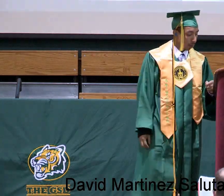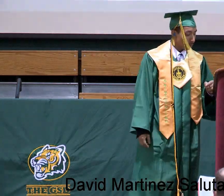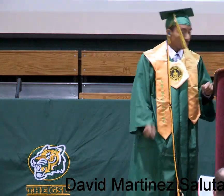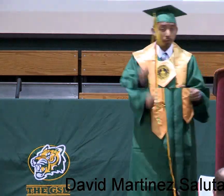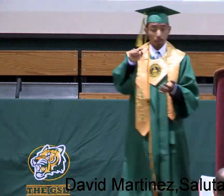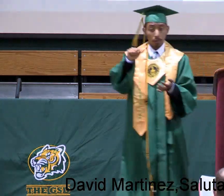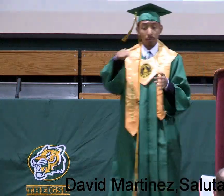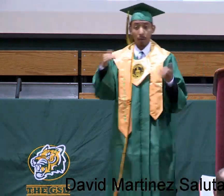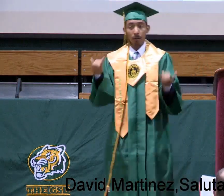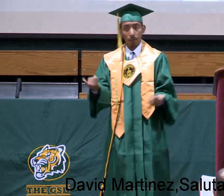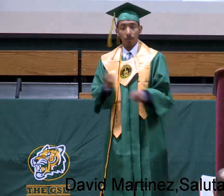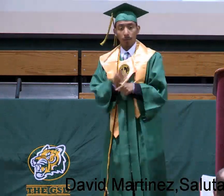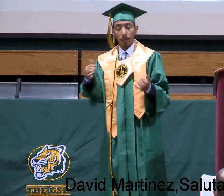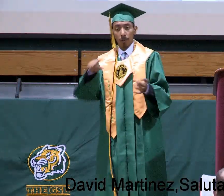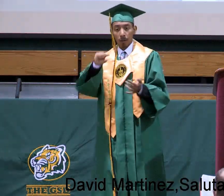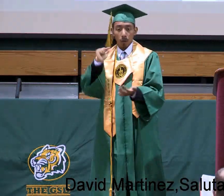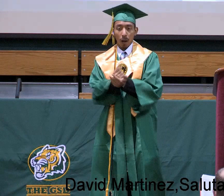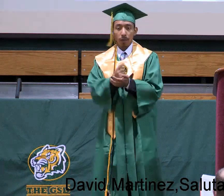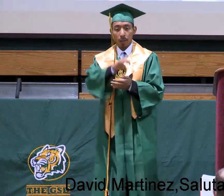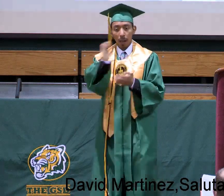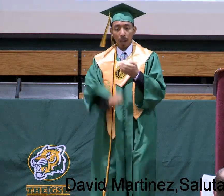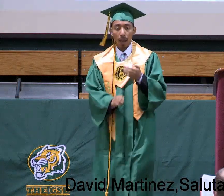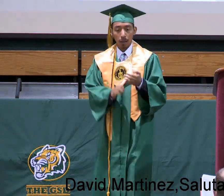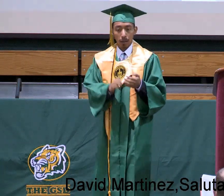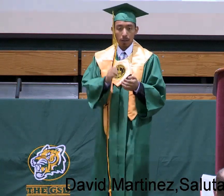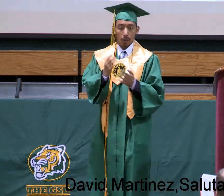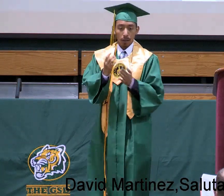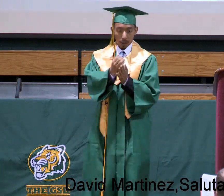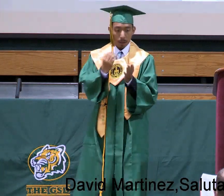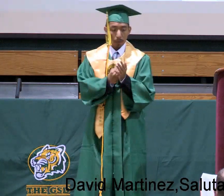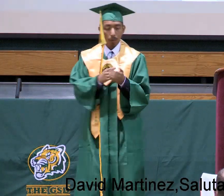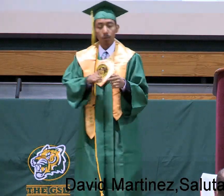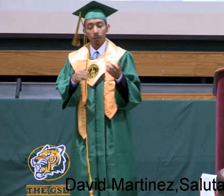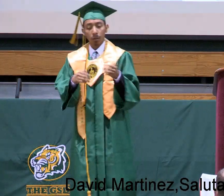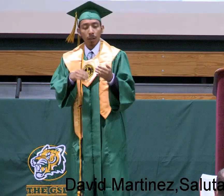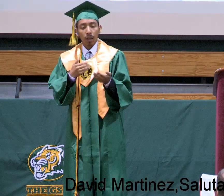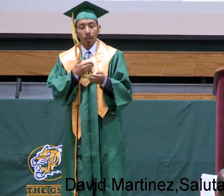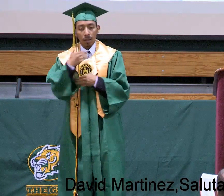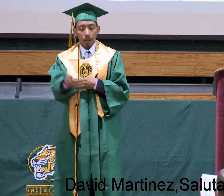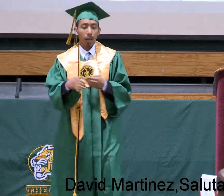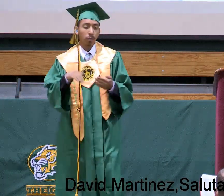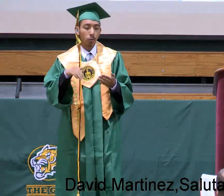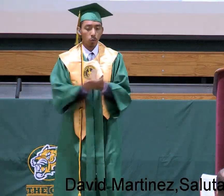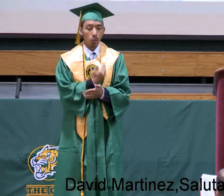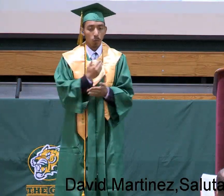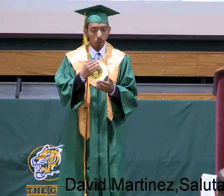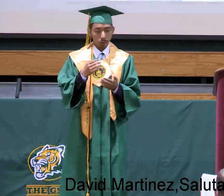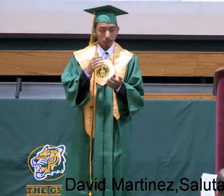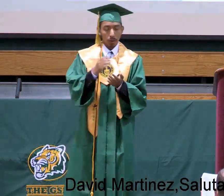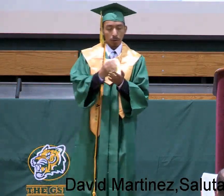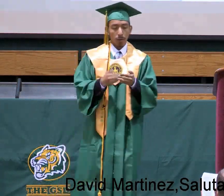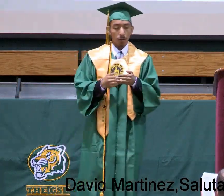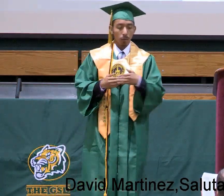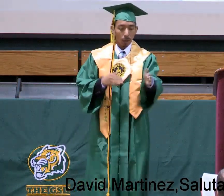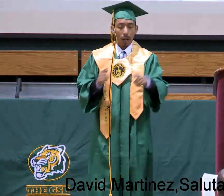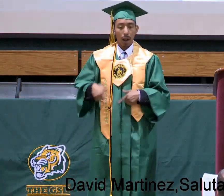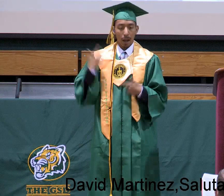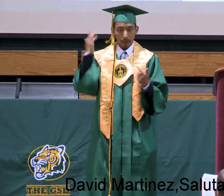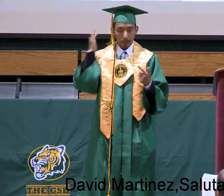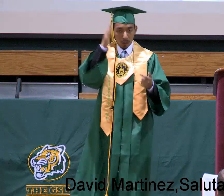So I suggest that you laugh away. Graduation is not the end. It's just the beginning